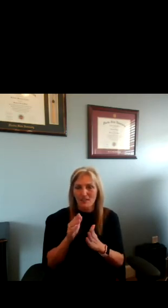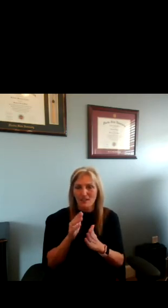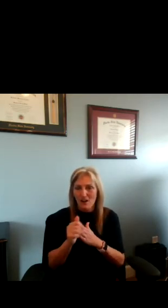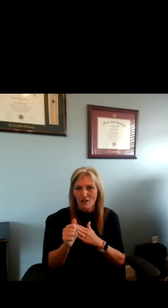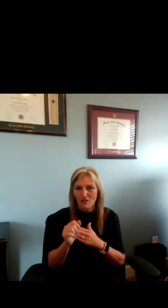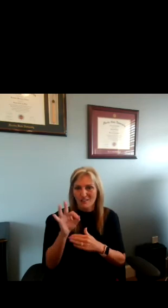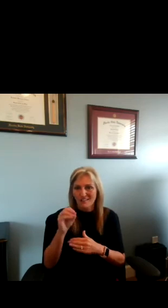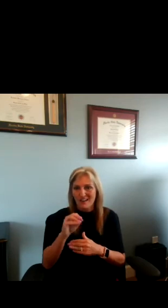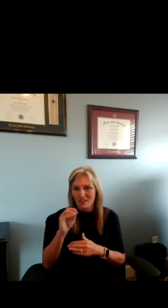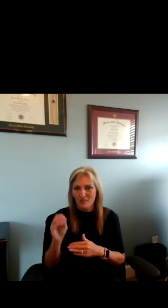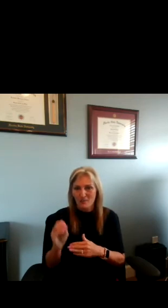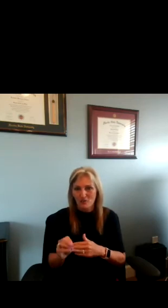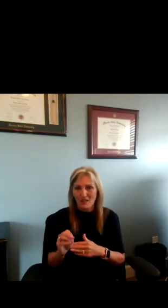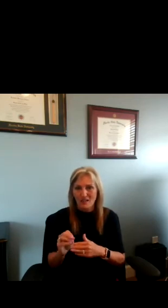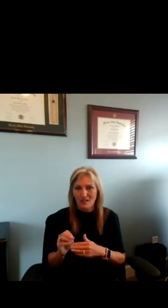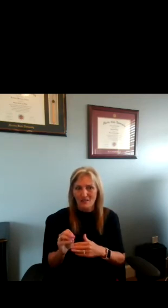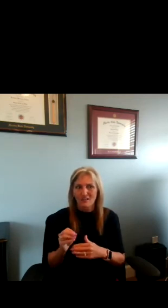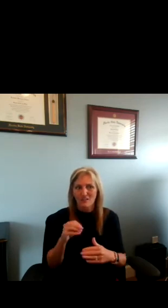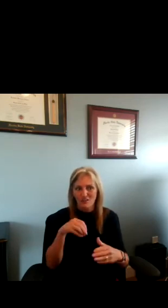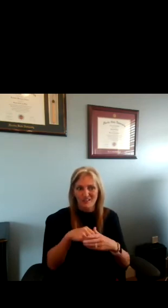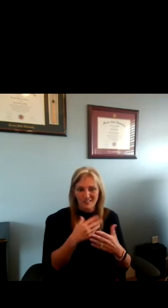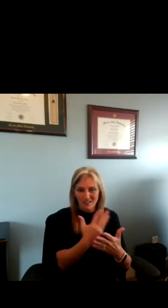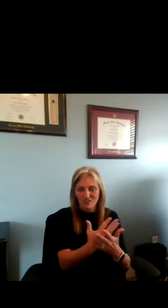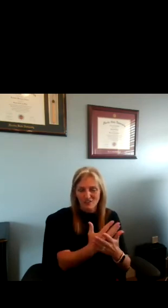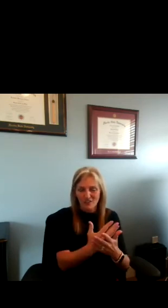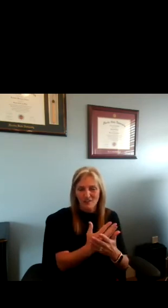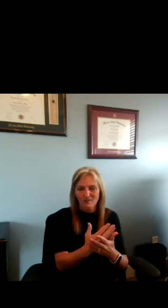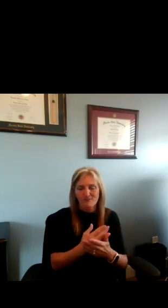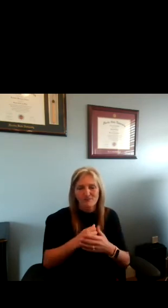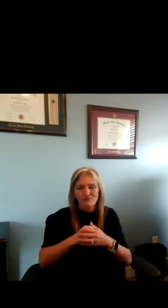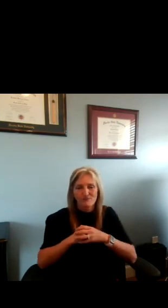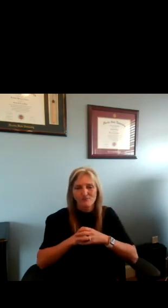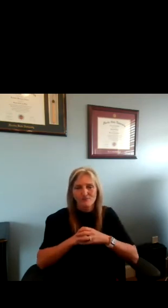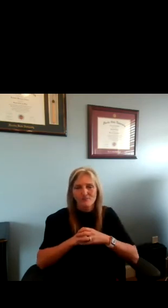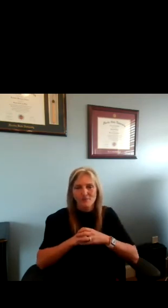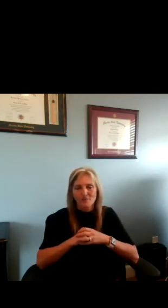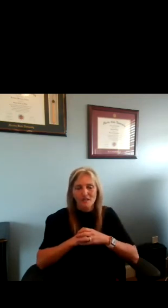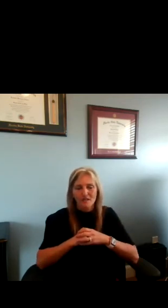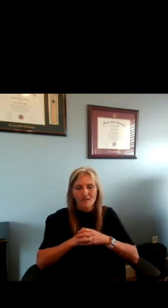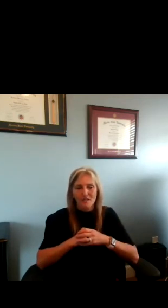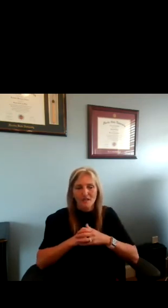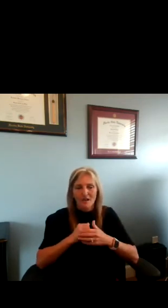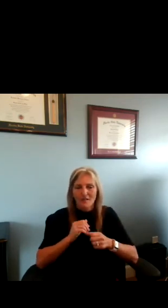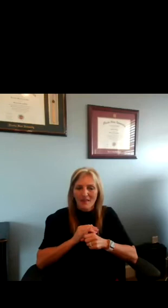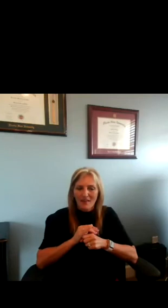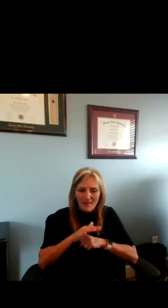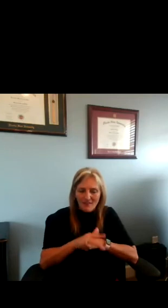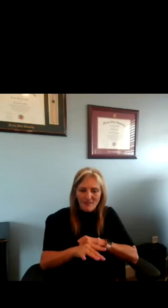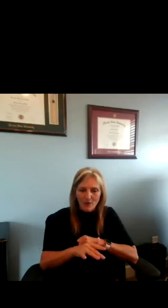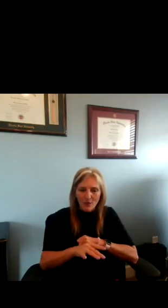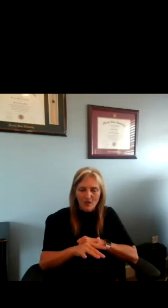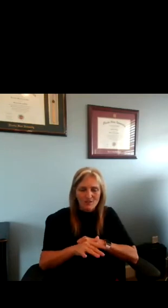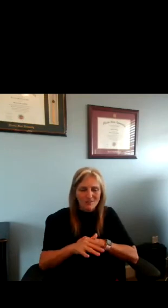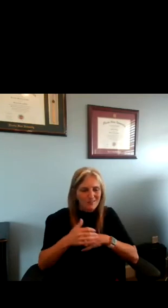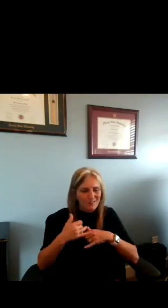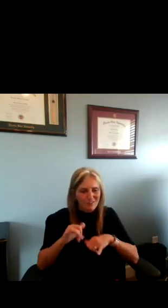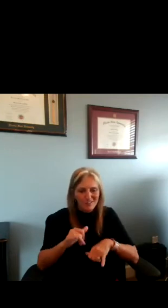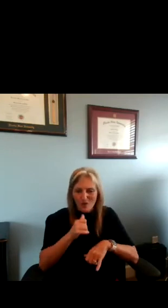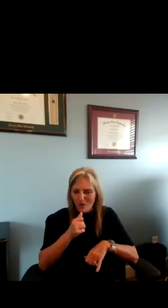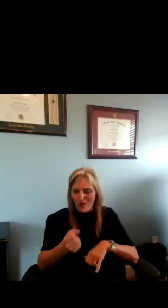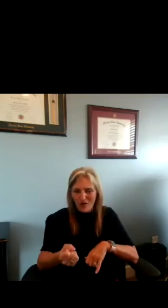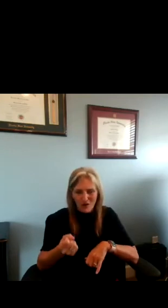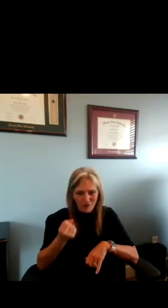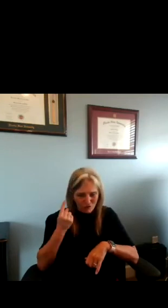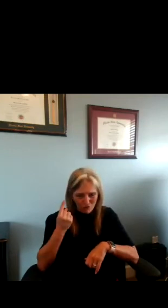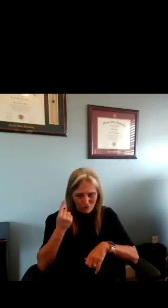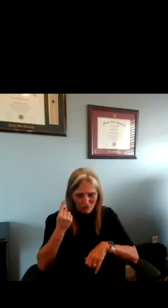of which went to incarceration. Secondly, despite their size and influence, they are among the least understood and studied institutions in the